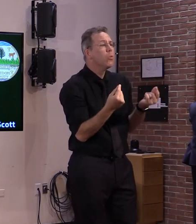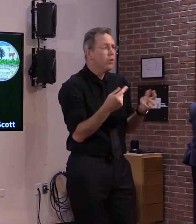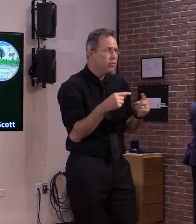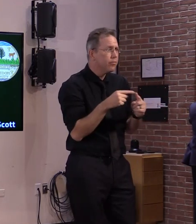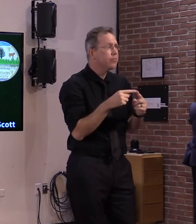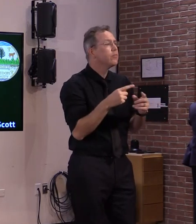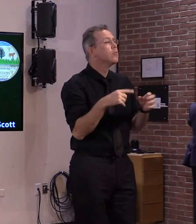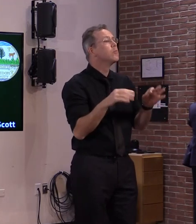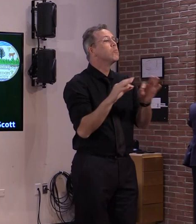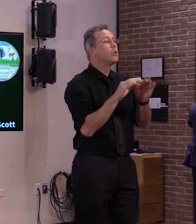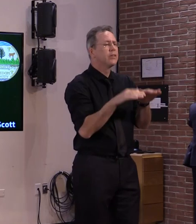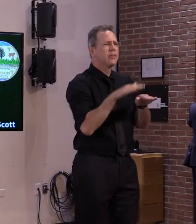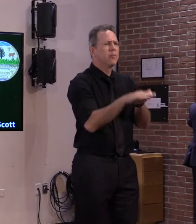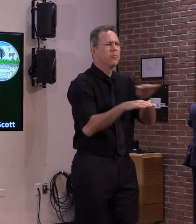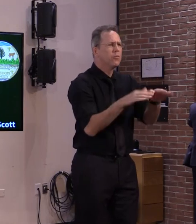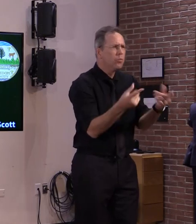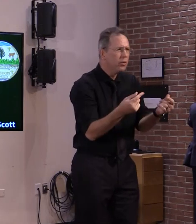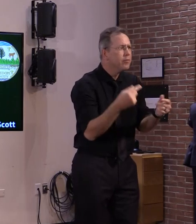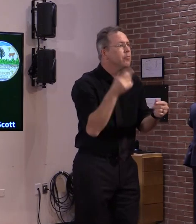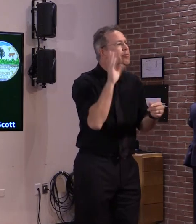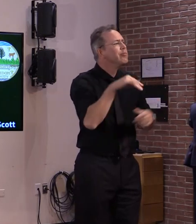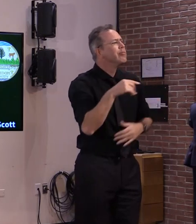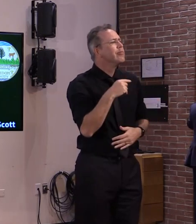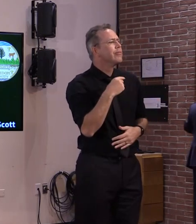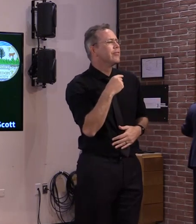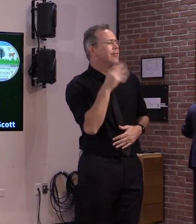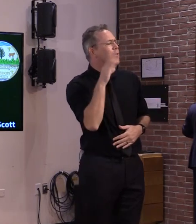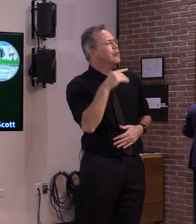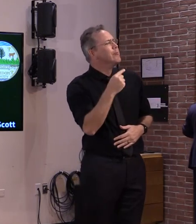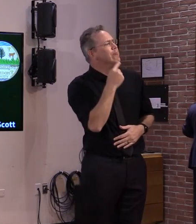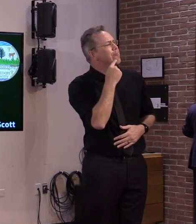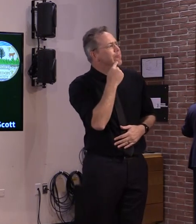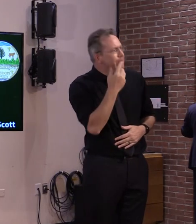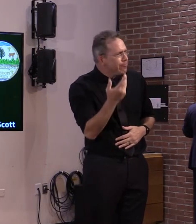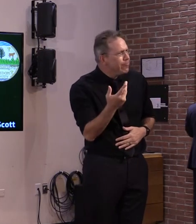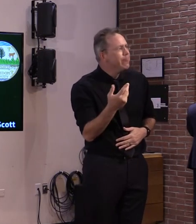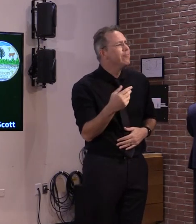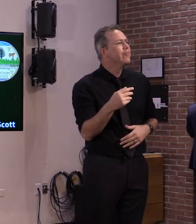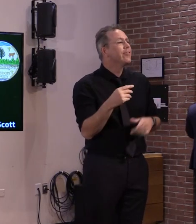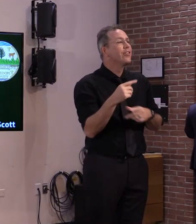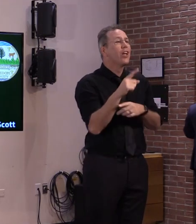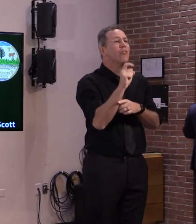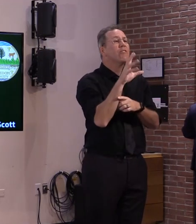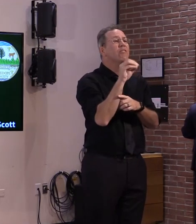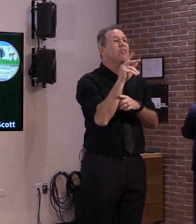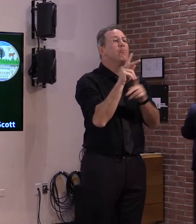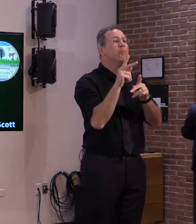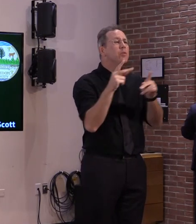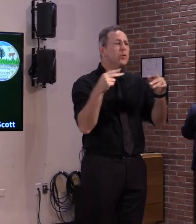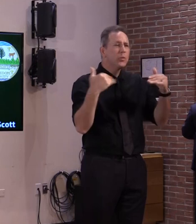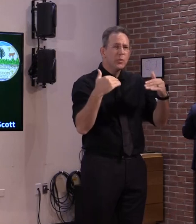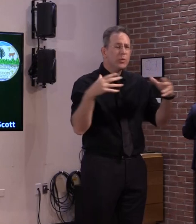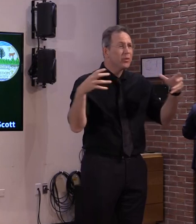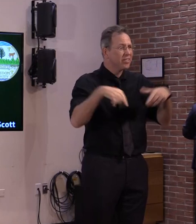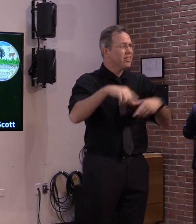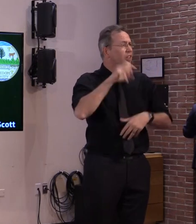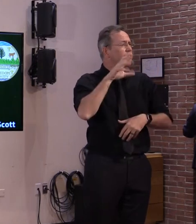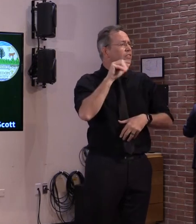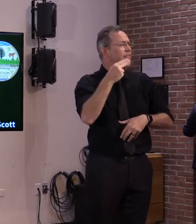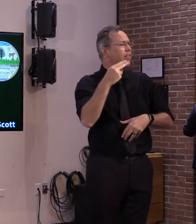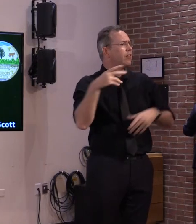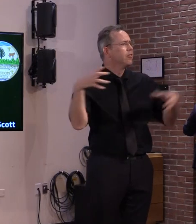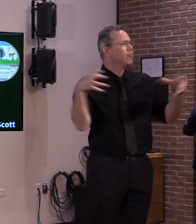this morning we had our 150th briefing of the combined State Emergency Operations Center and